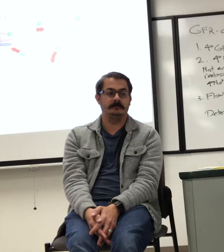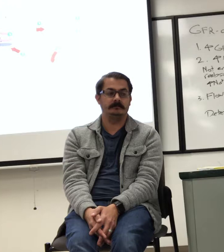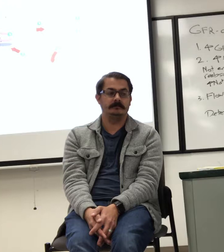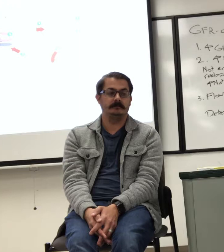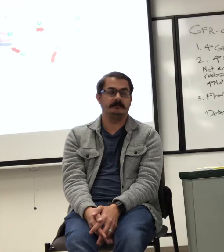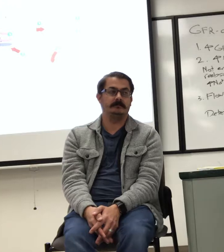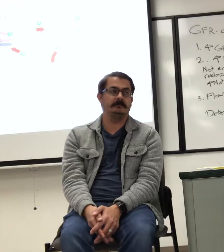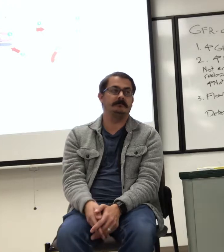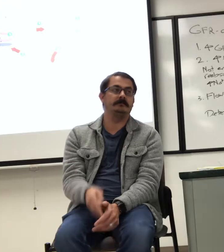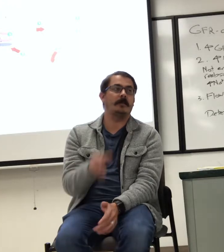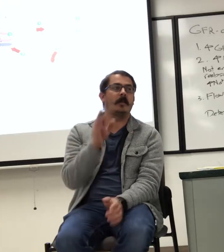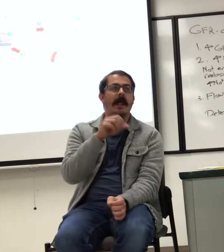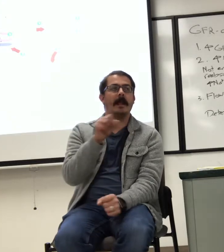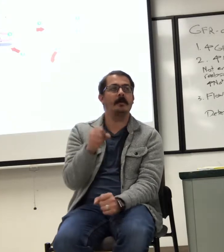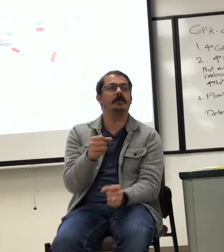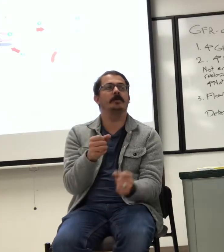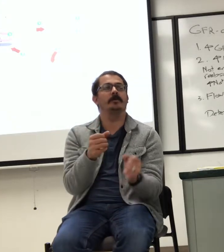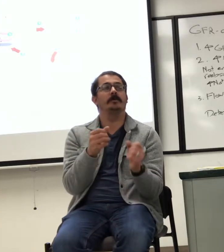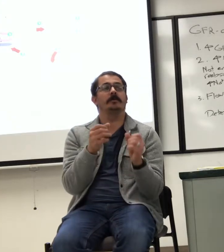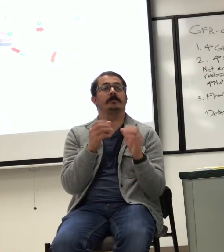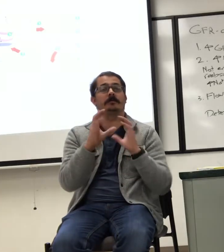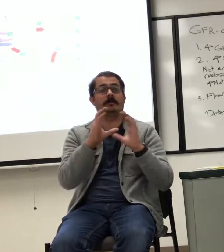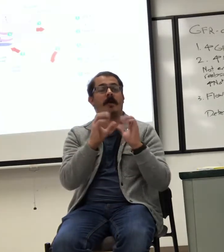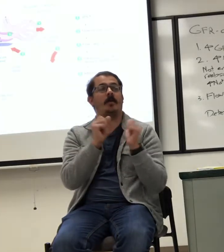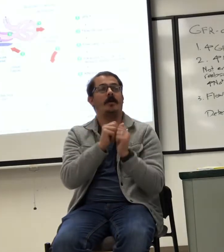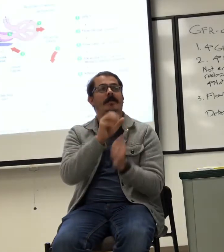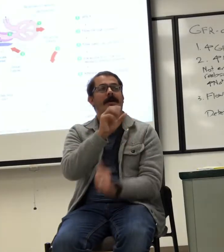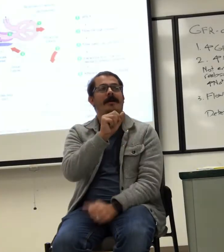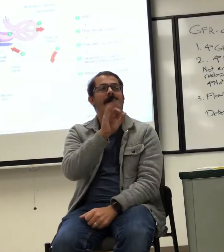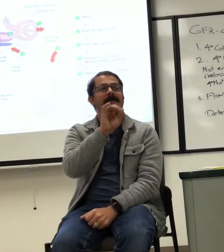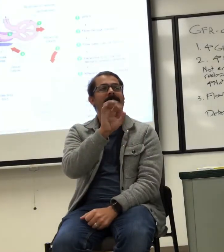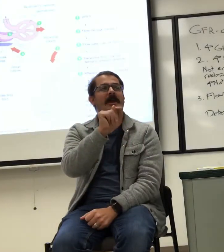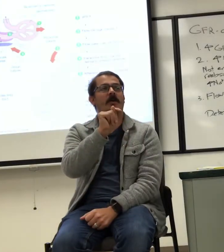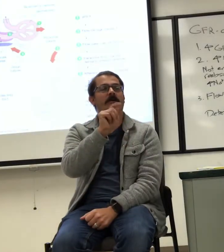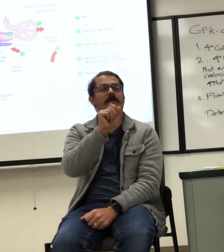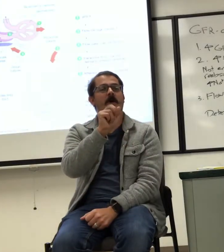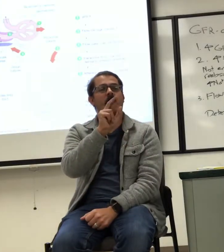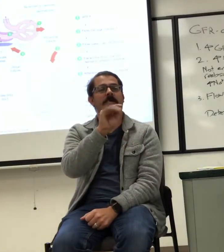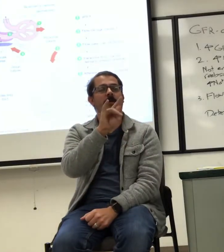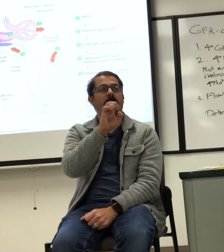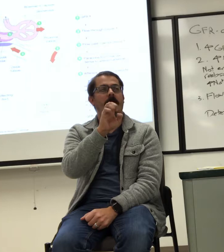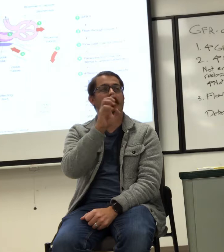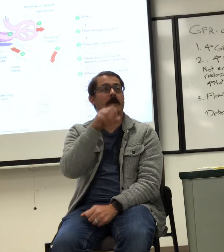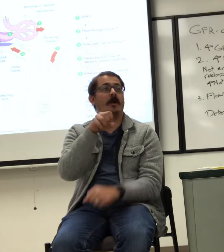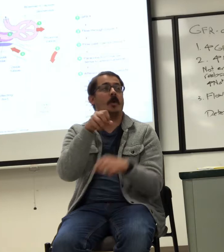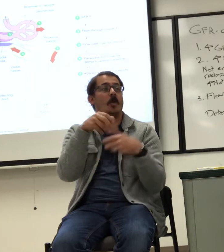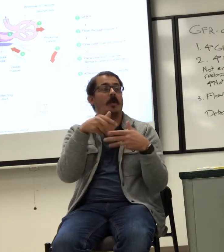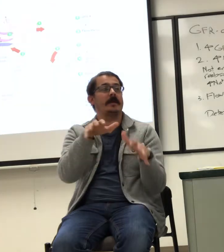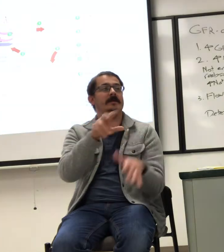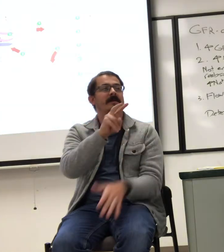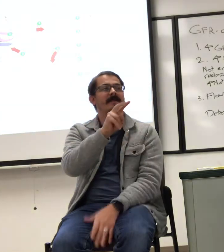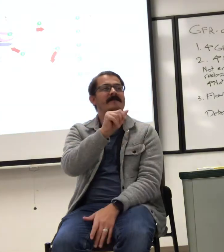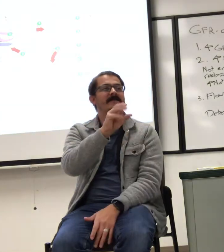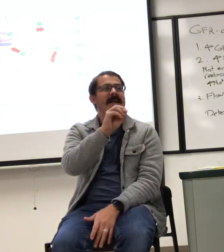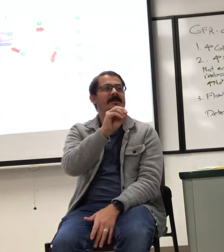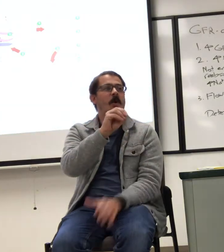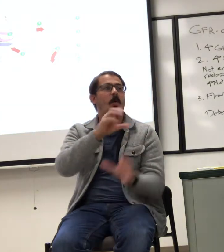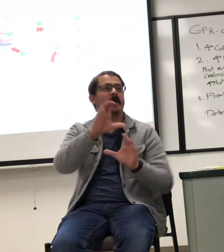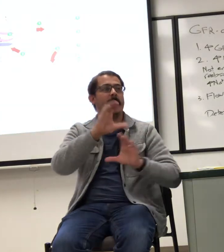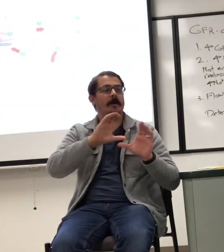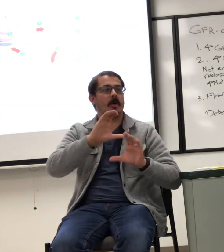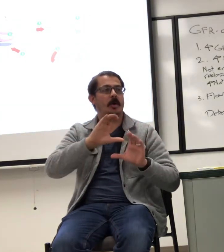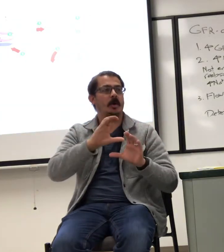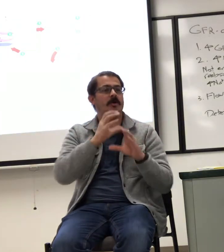And it's going to be able to talk to the afferent arteriole. It's going to release a vasoconstrictive chemical